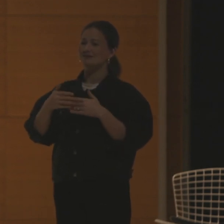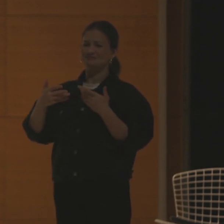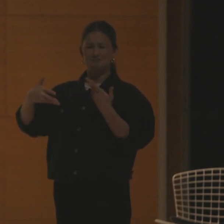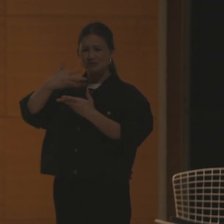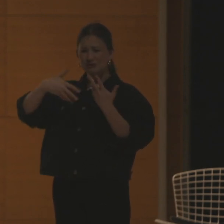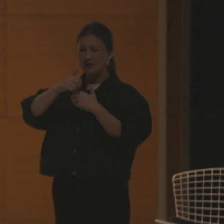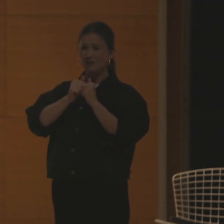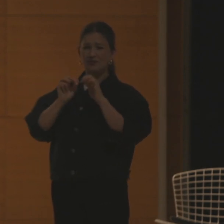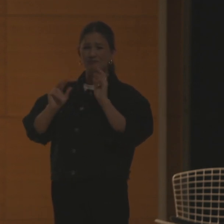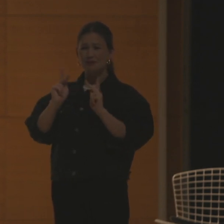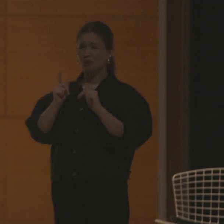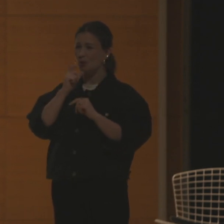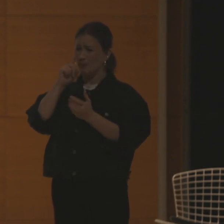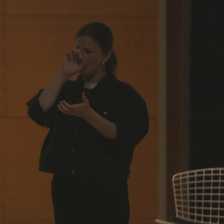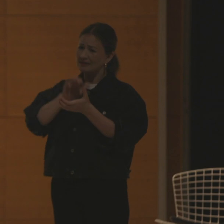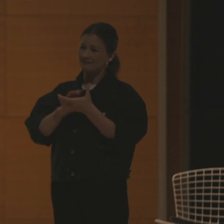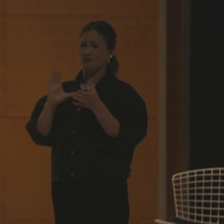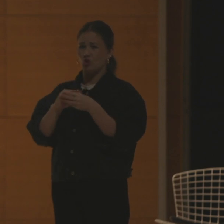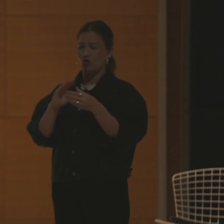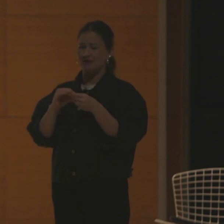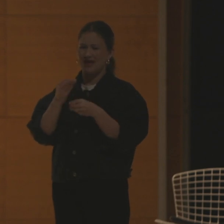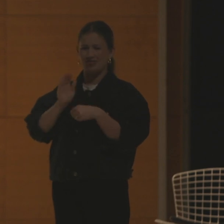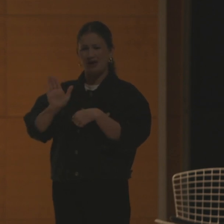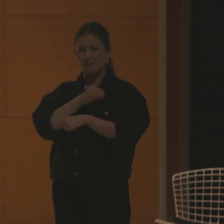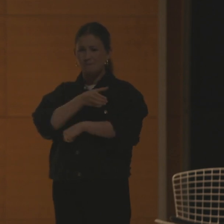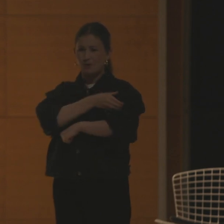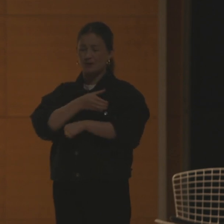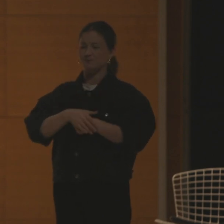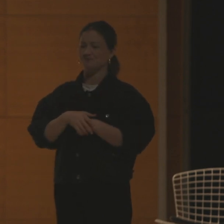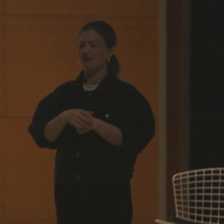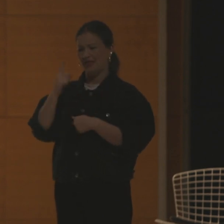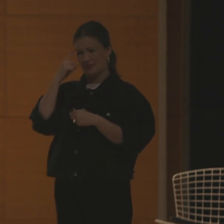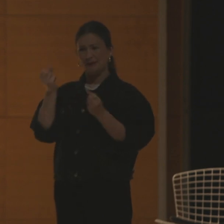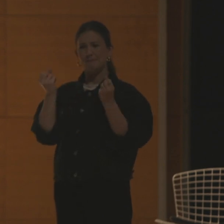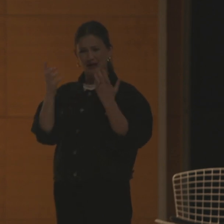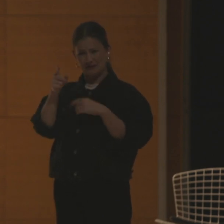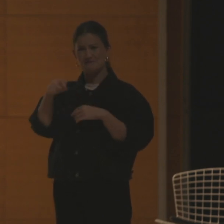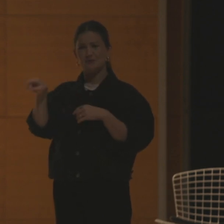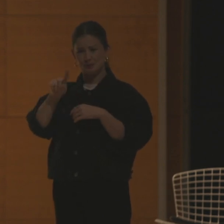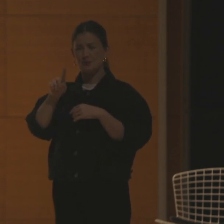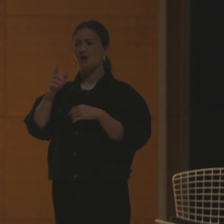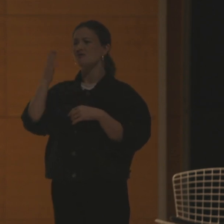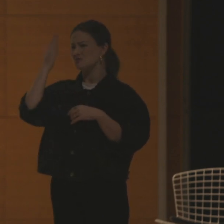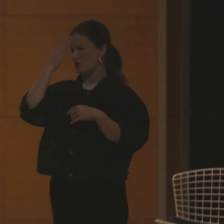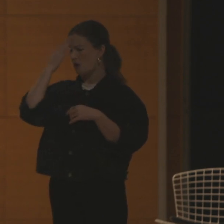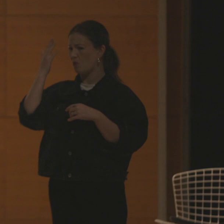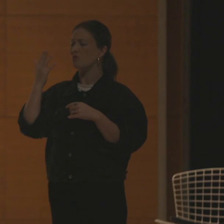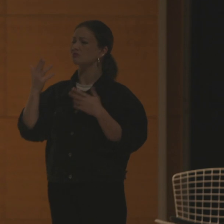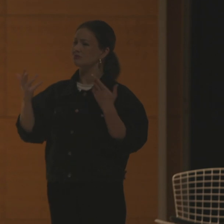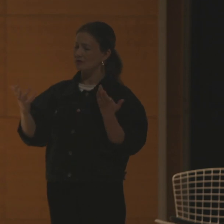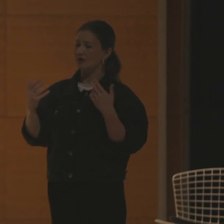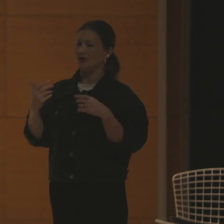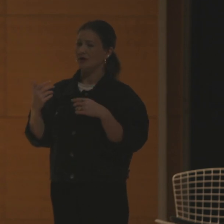who believe in stories and their outsized power. I think many of you in this room know how unlikely it is for any book